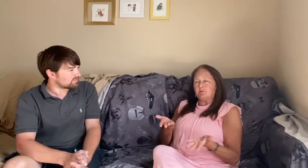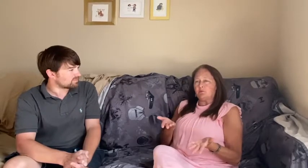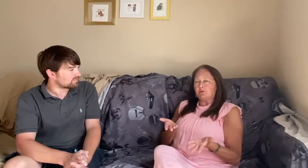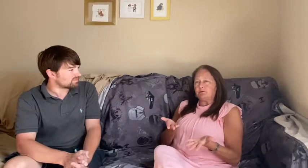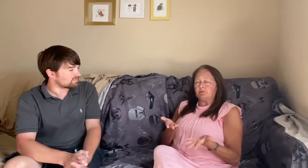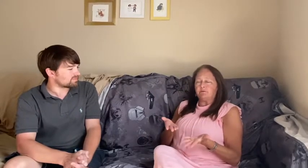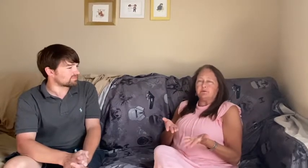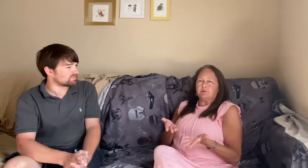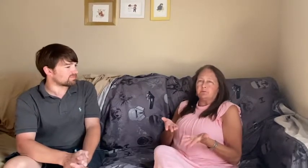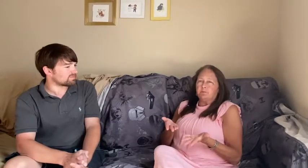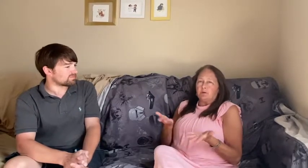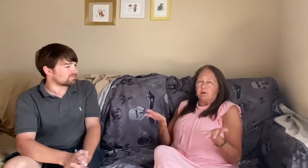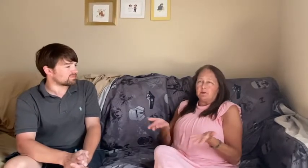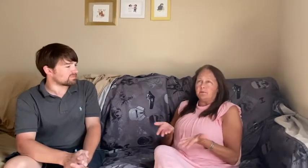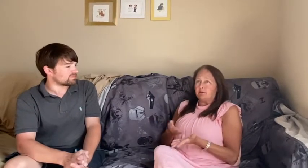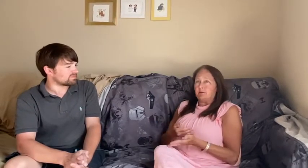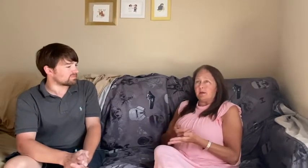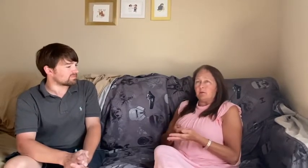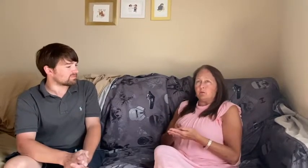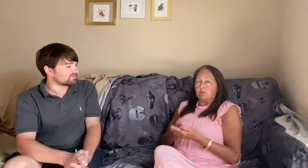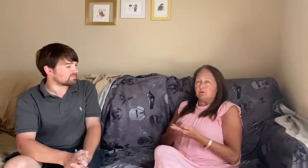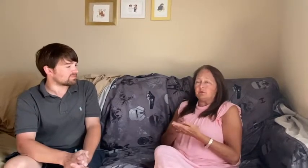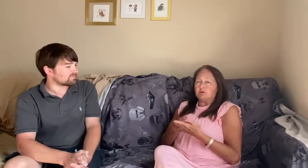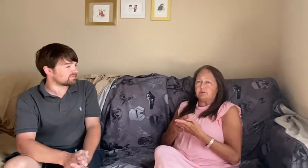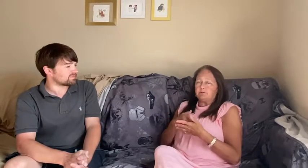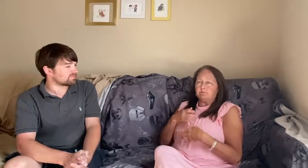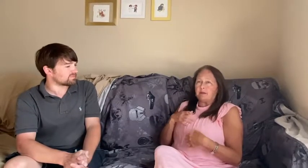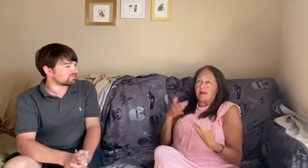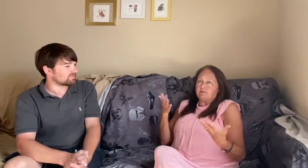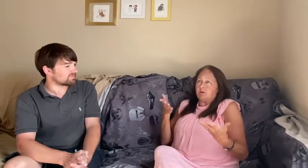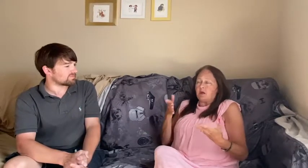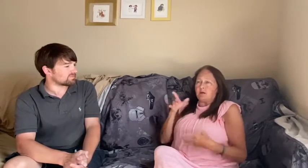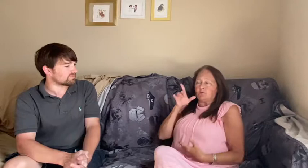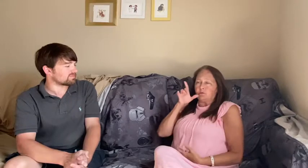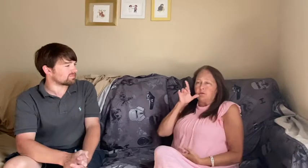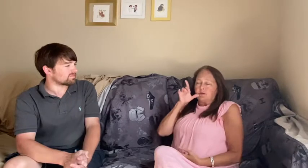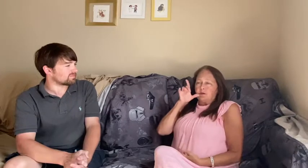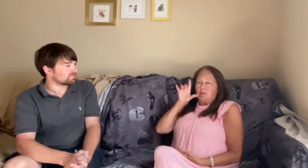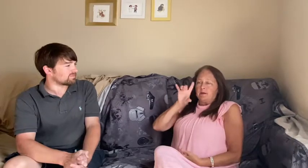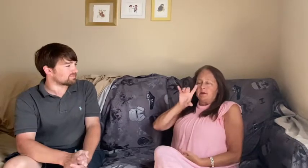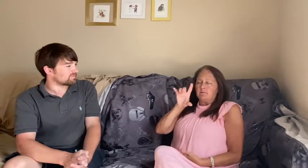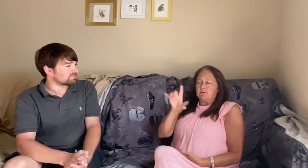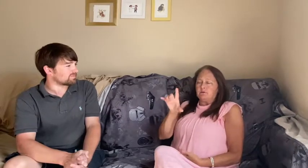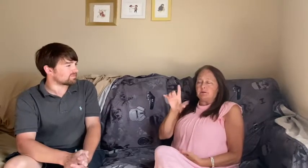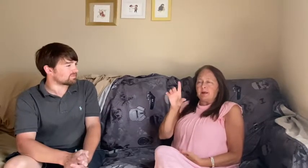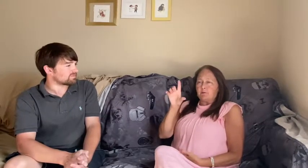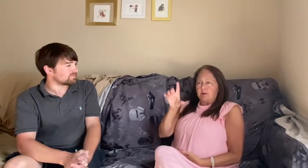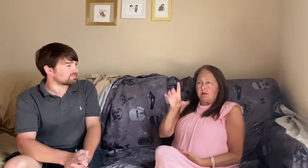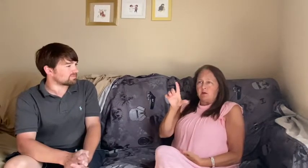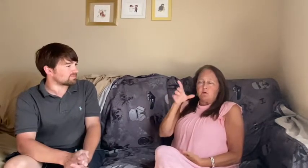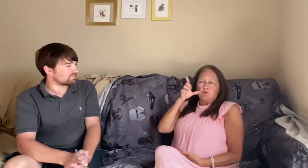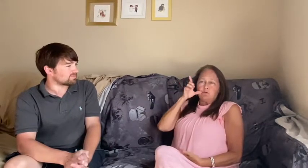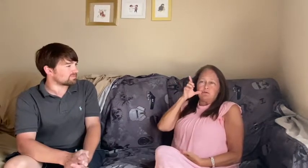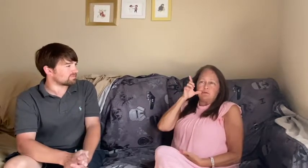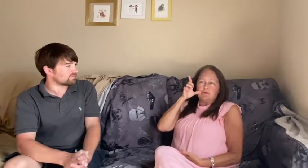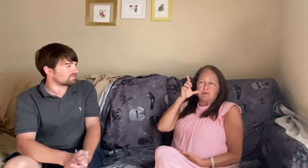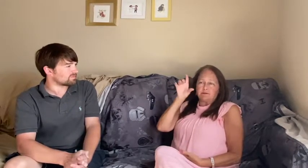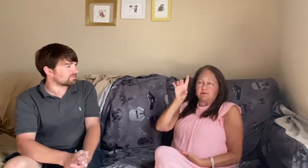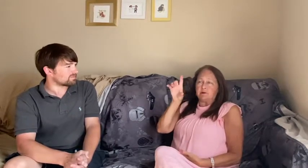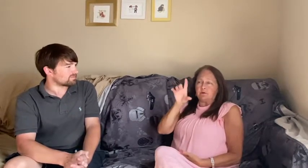want. If you're another friend of mine, Lauren, she laughs a lot. Well, they gave her the sign with the L, that's L in